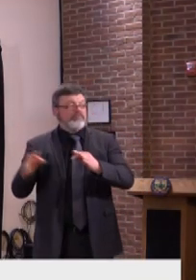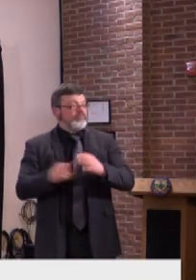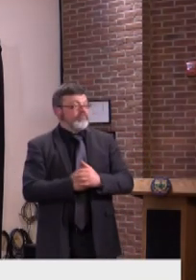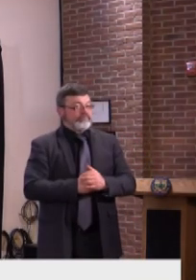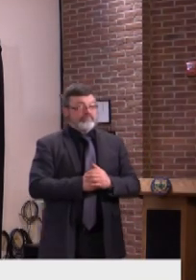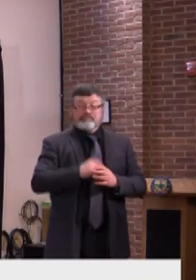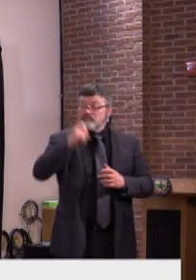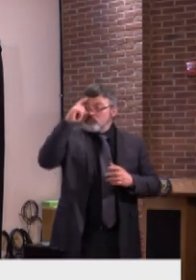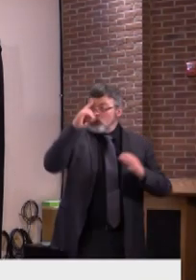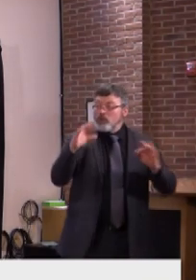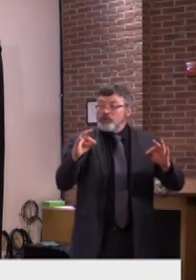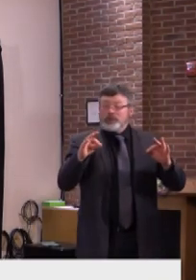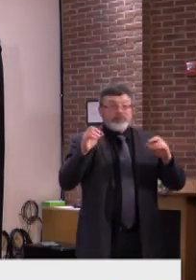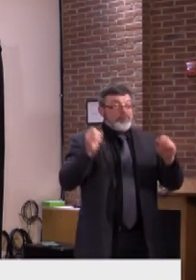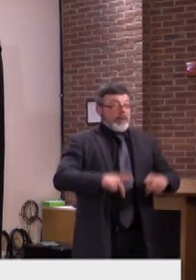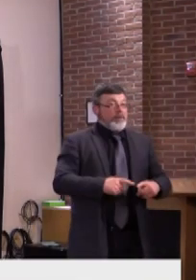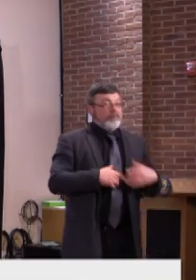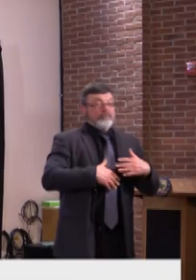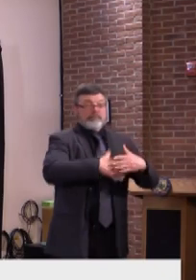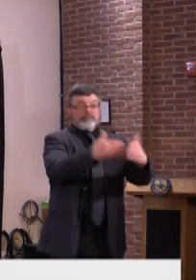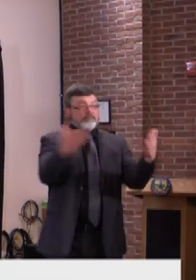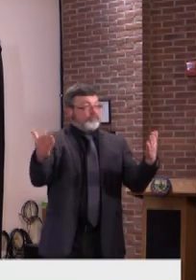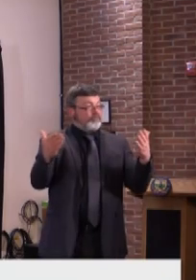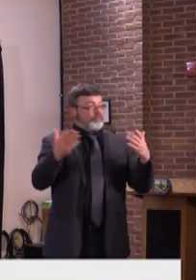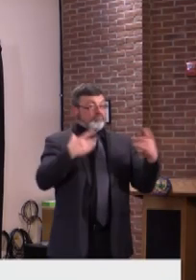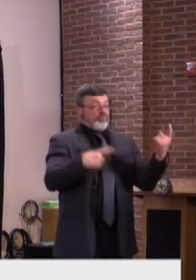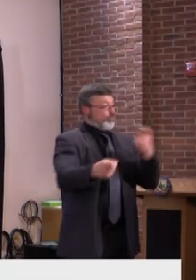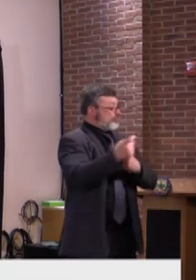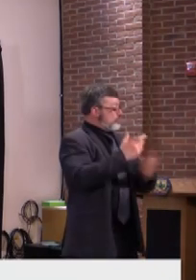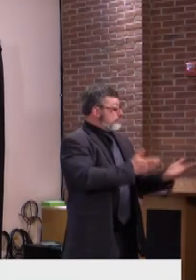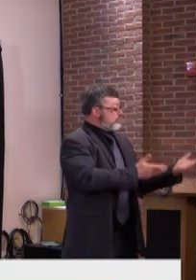thank you dr levine we'll now open it up to questions